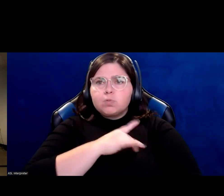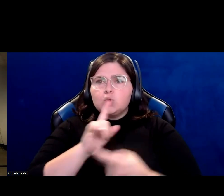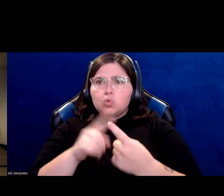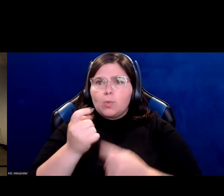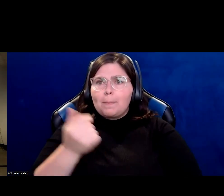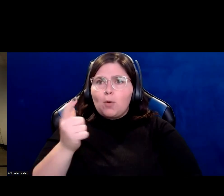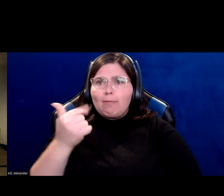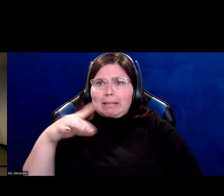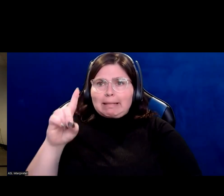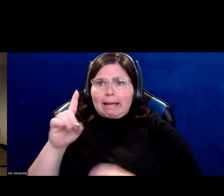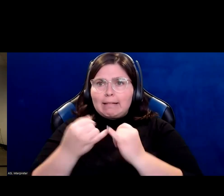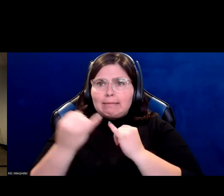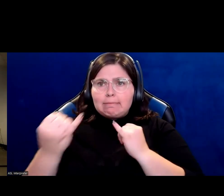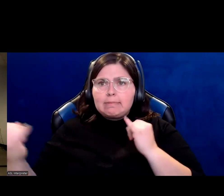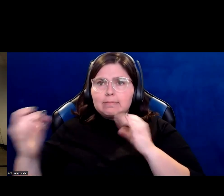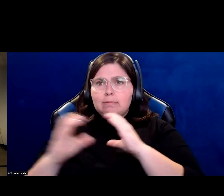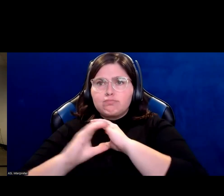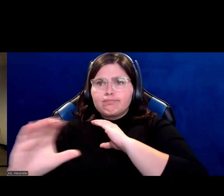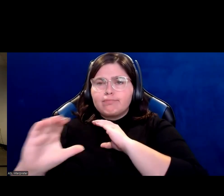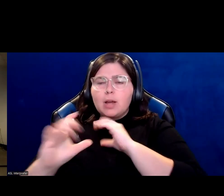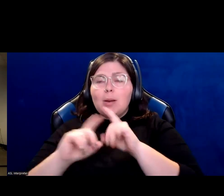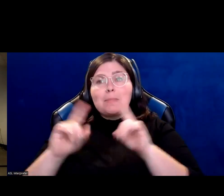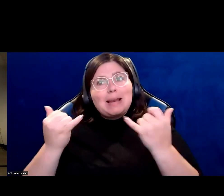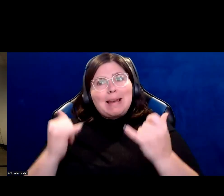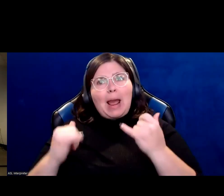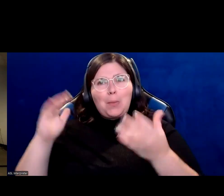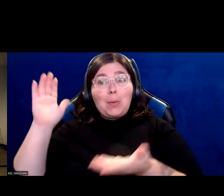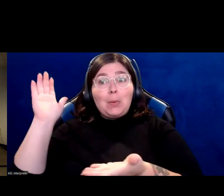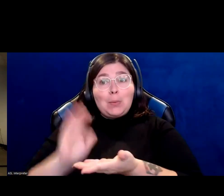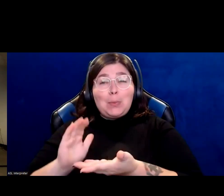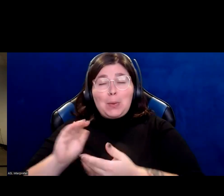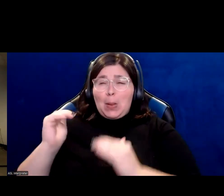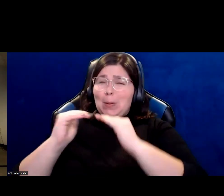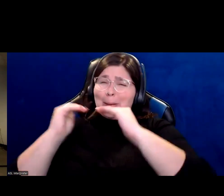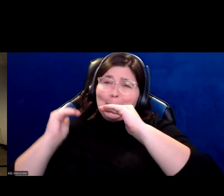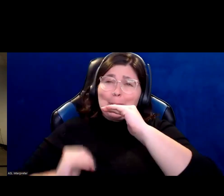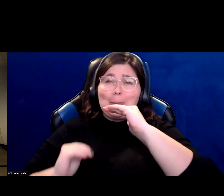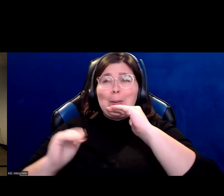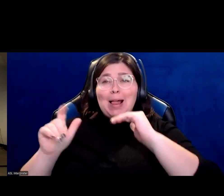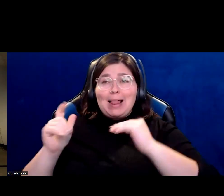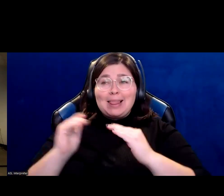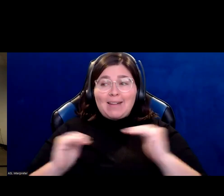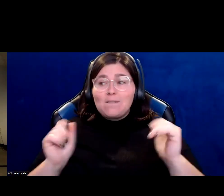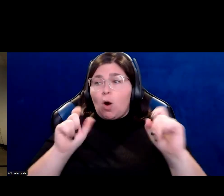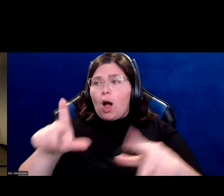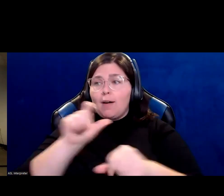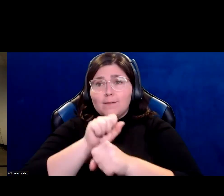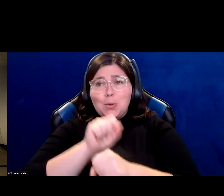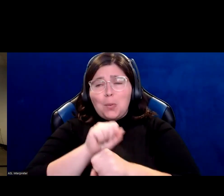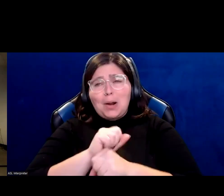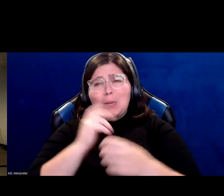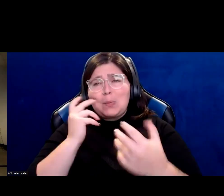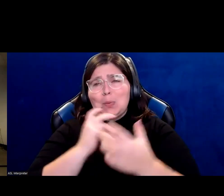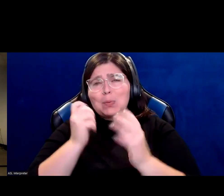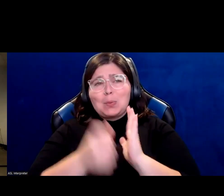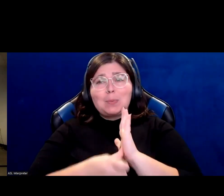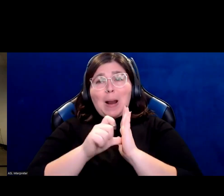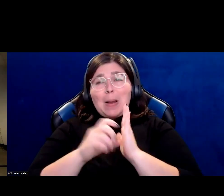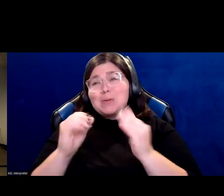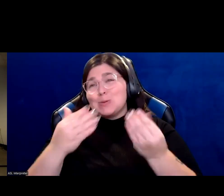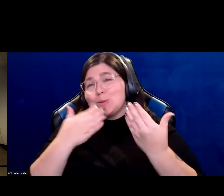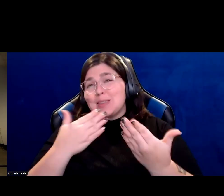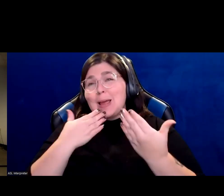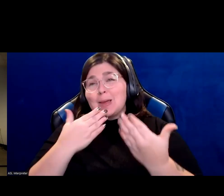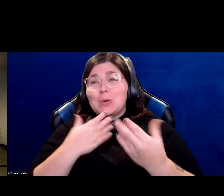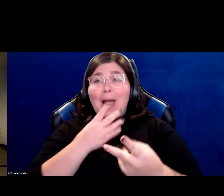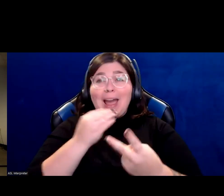lines, and now we're at an incredibly low level. All of the work that's gone into that, I'm so proud of that. So thank you and your